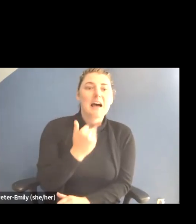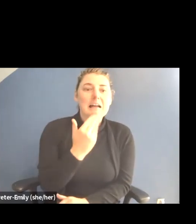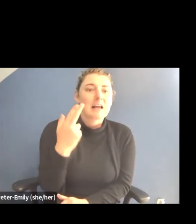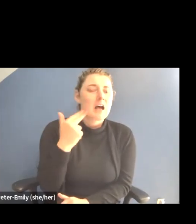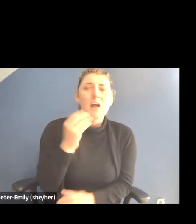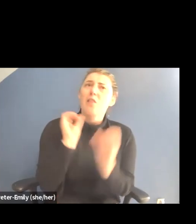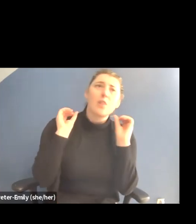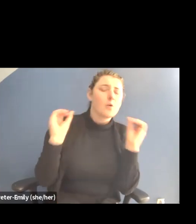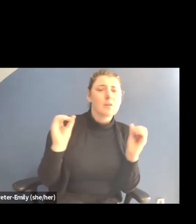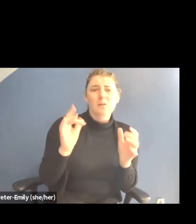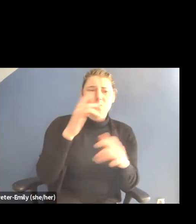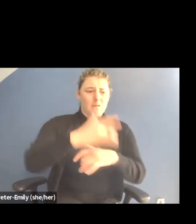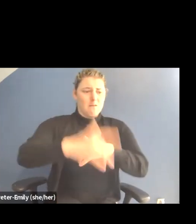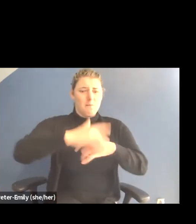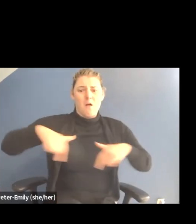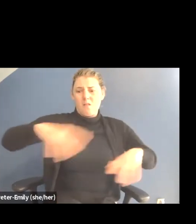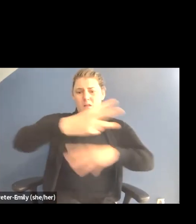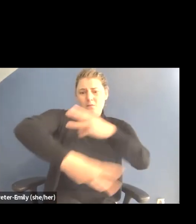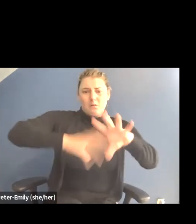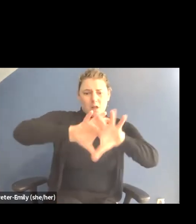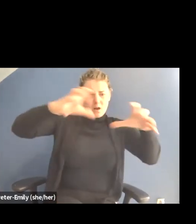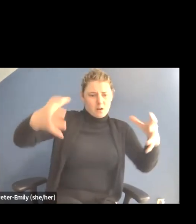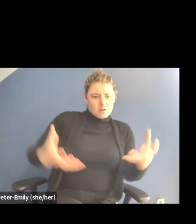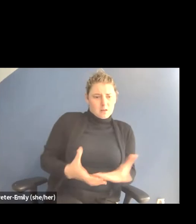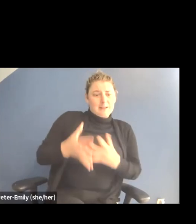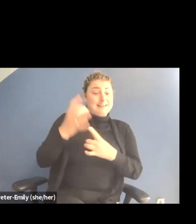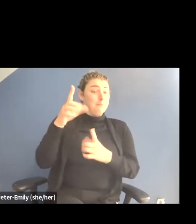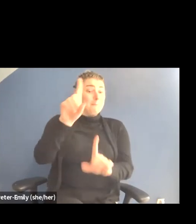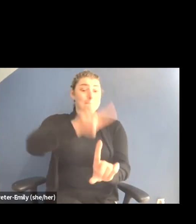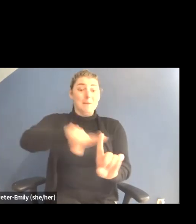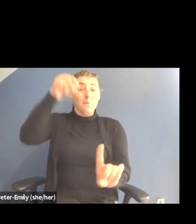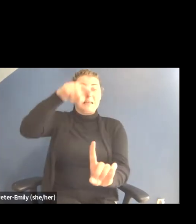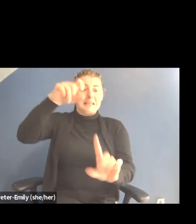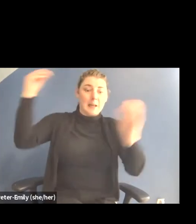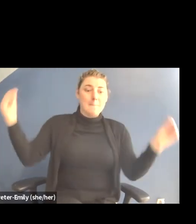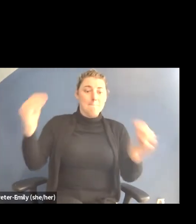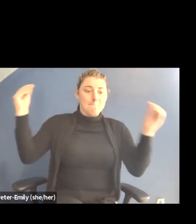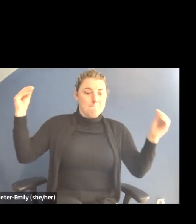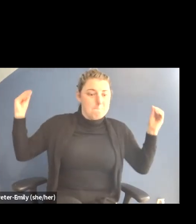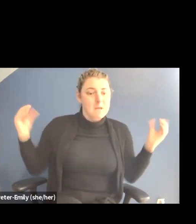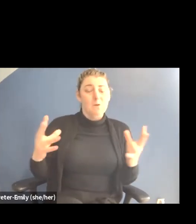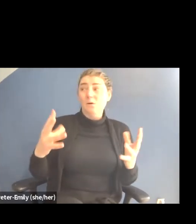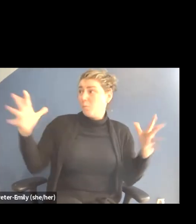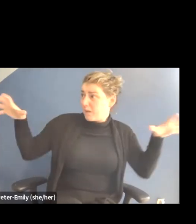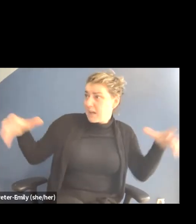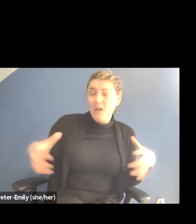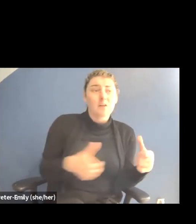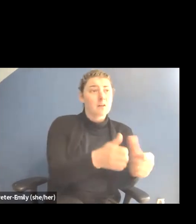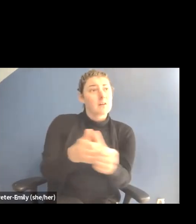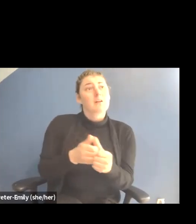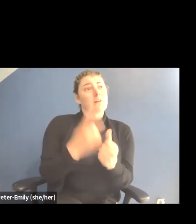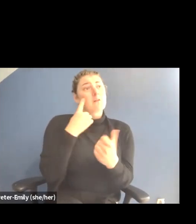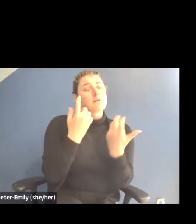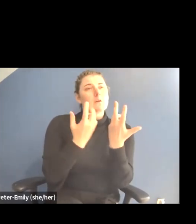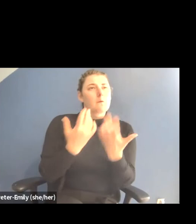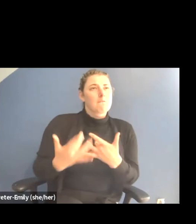There is no room on this planet for anything less than a miracle. We gather here today to revel in the rebellion